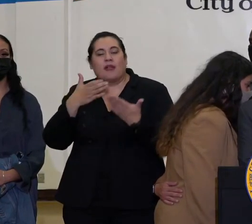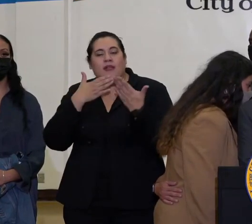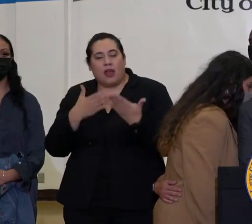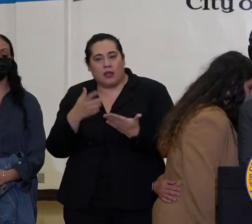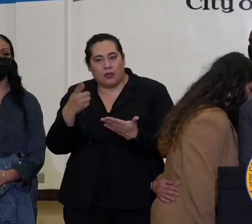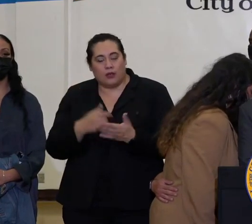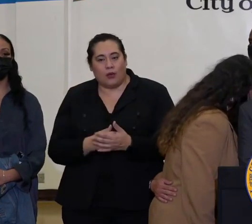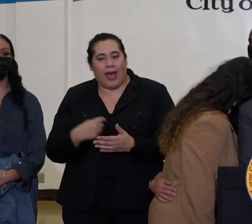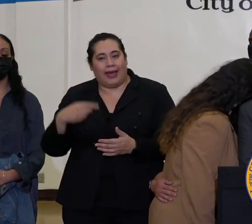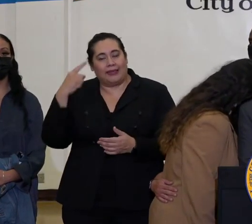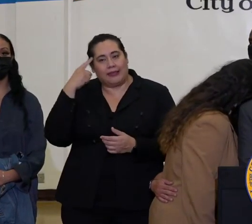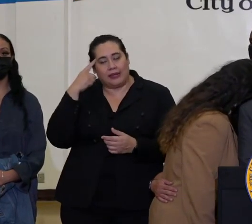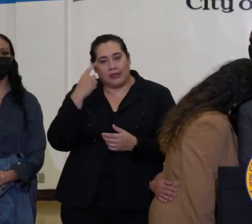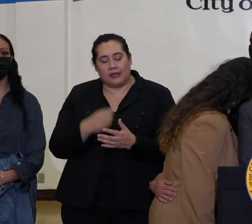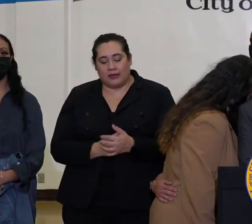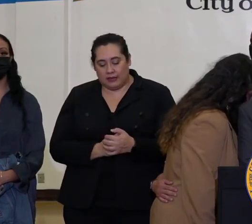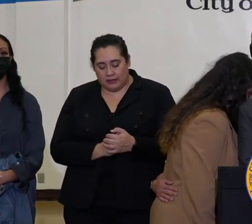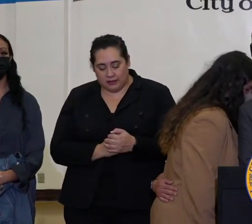think